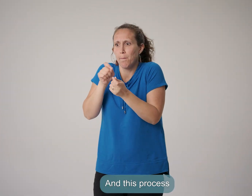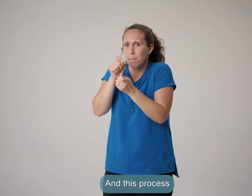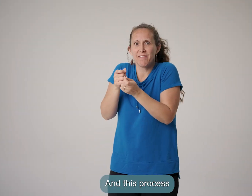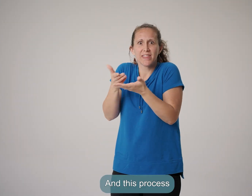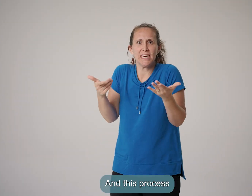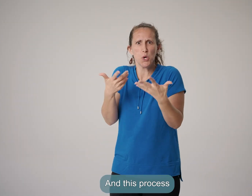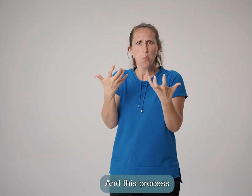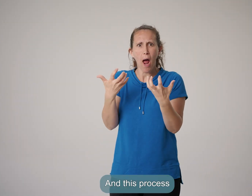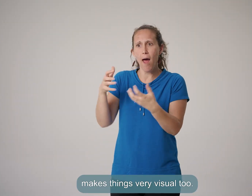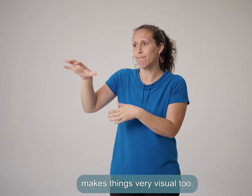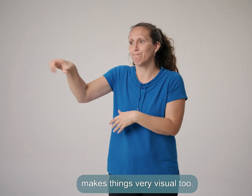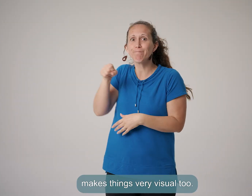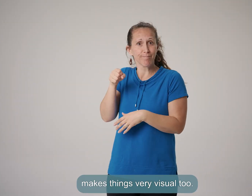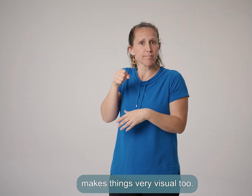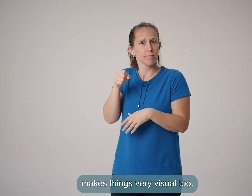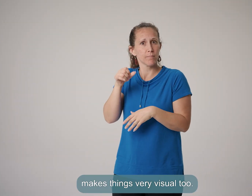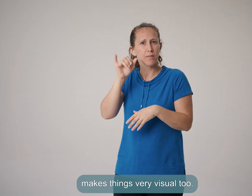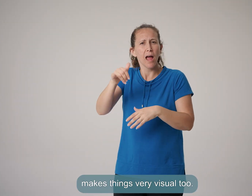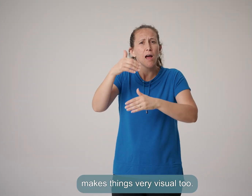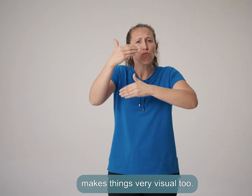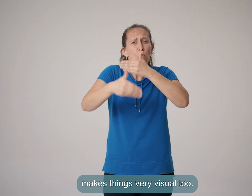And this process makes things very visual too.